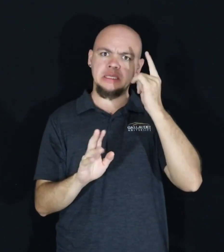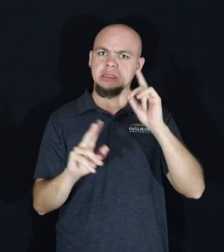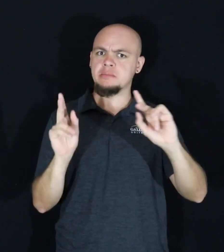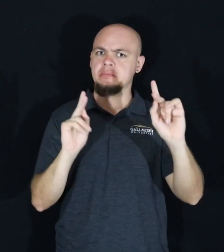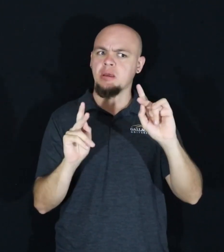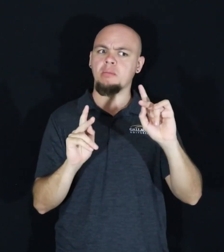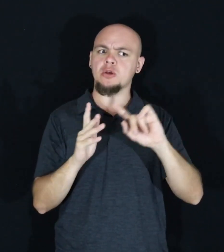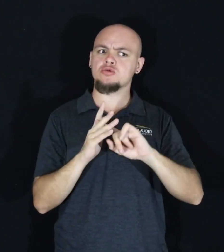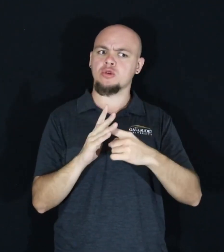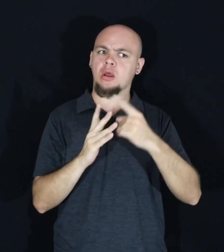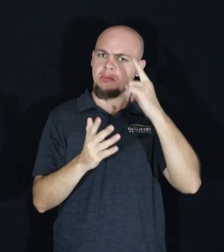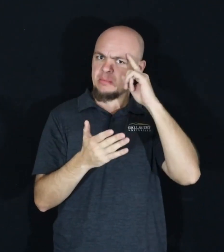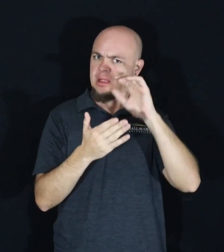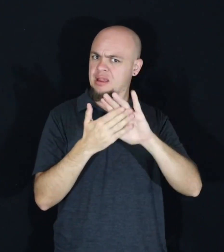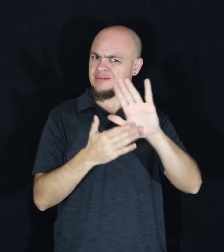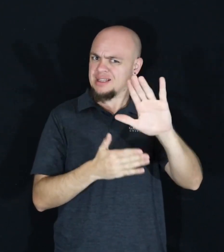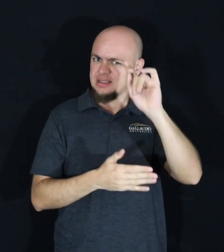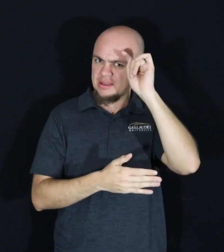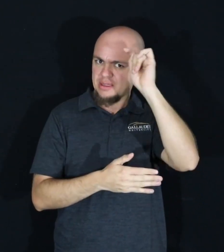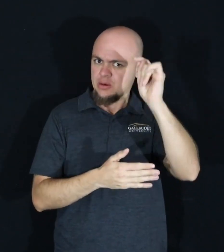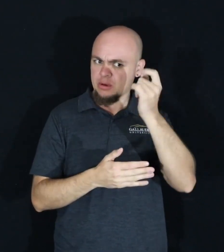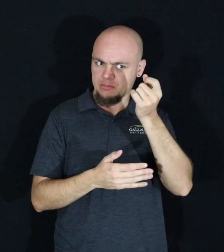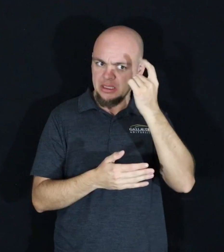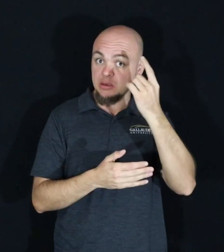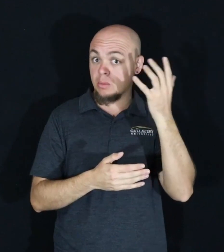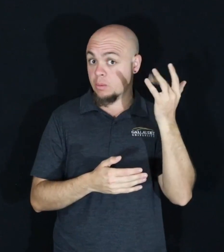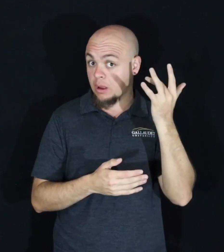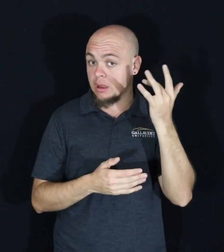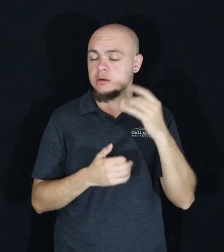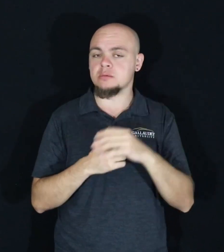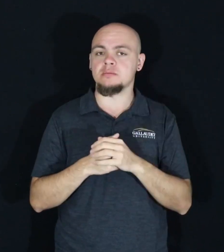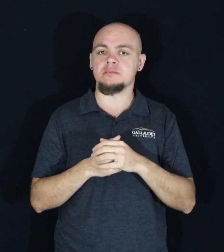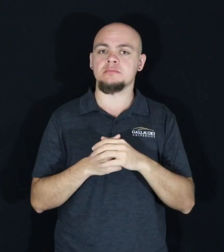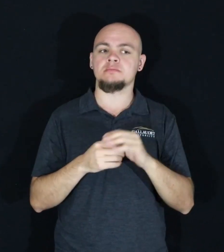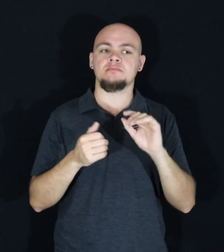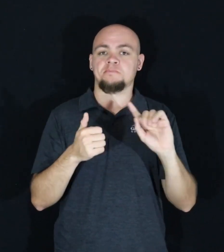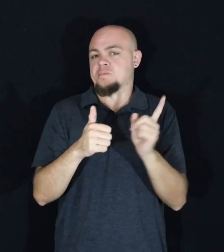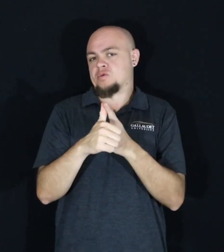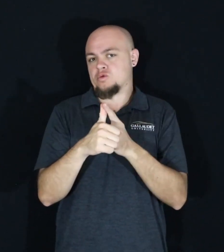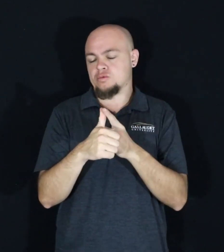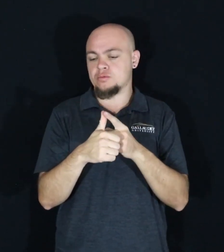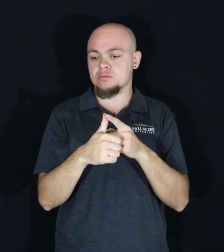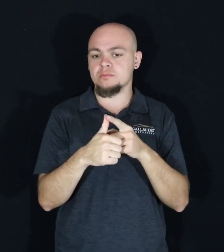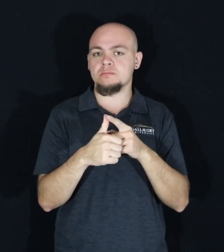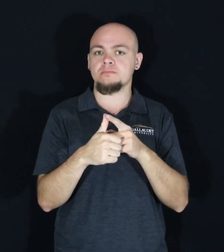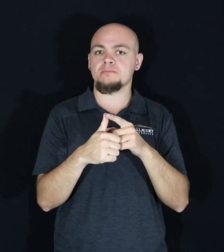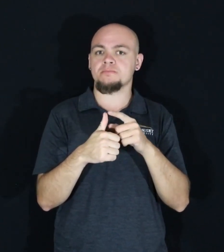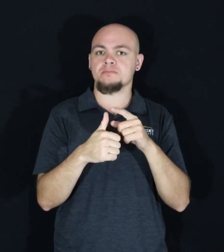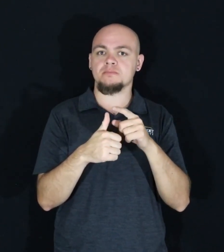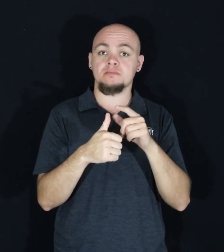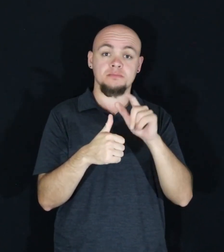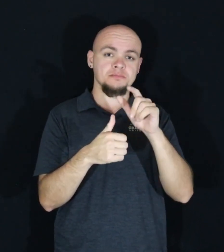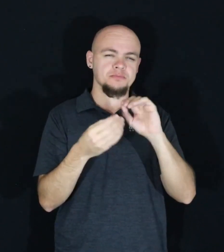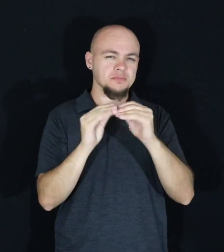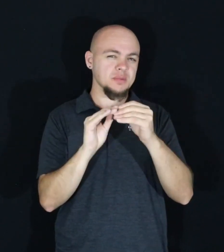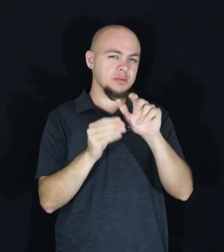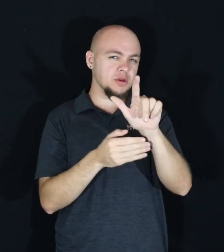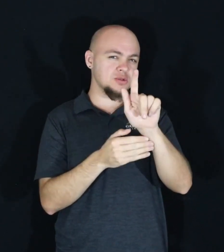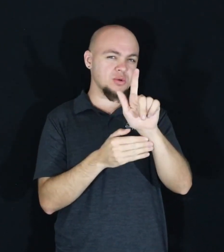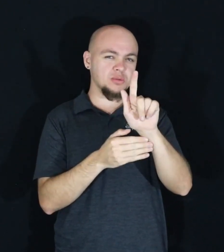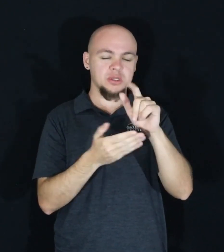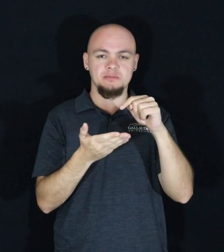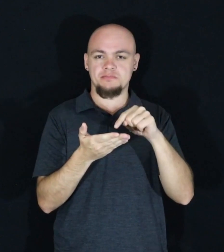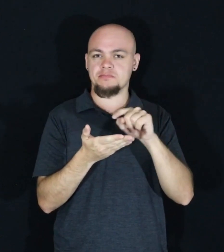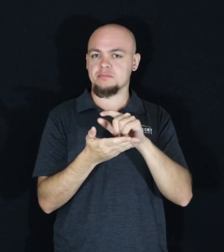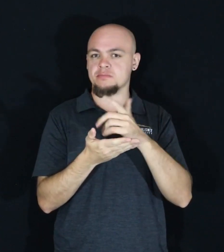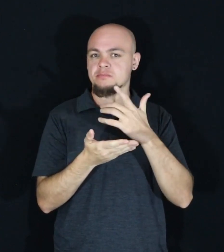were starting to believe his theory. Why? Number one, the number 21 is